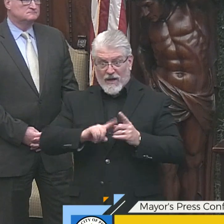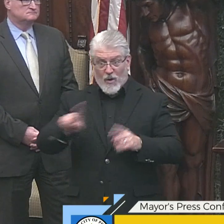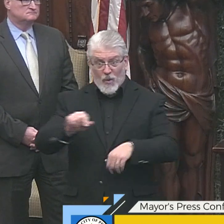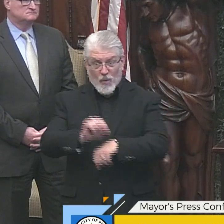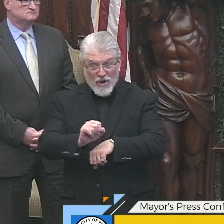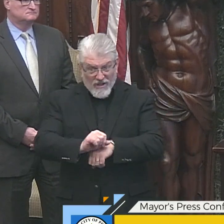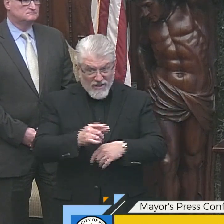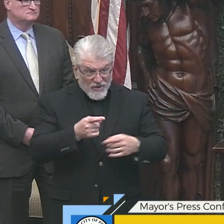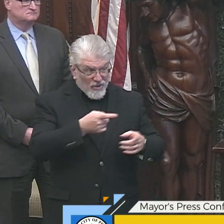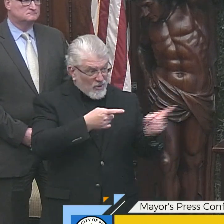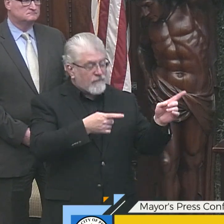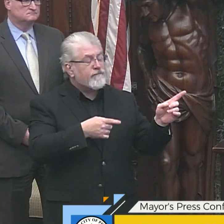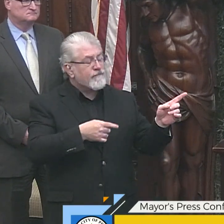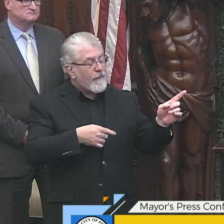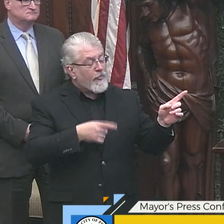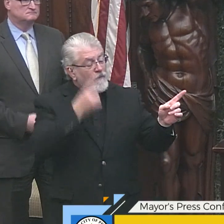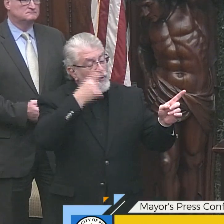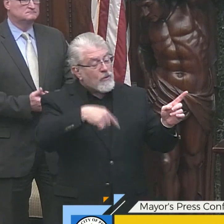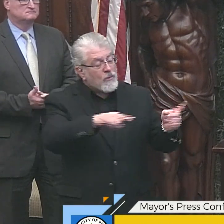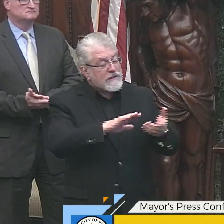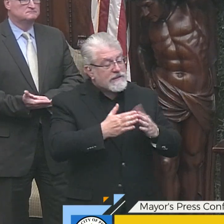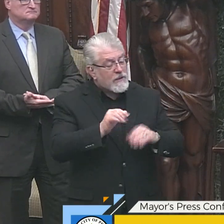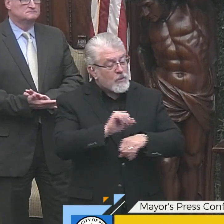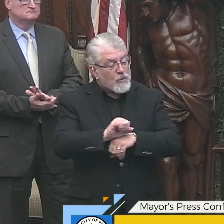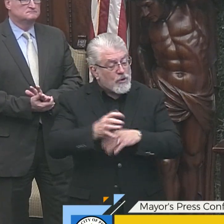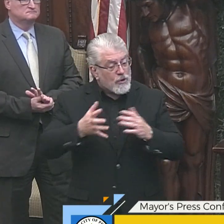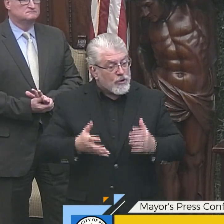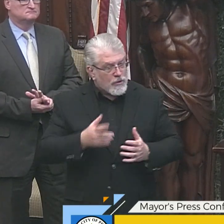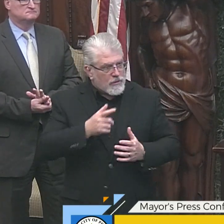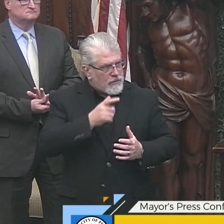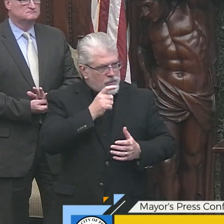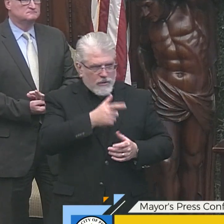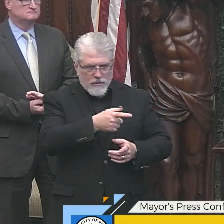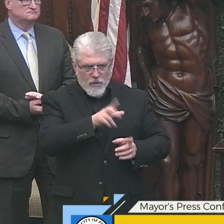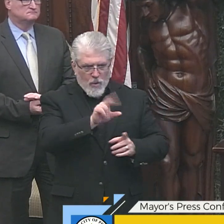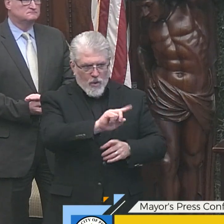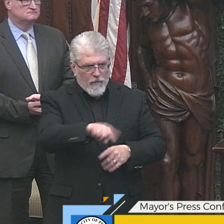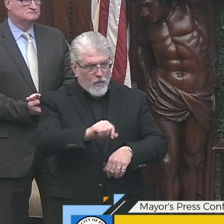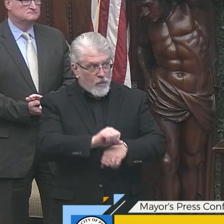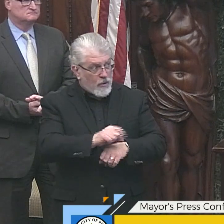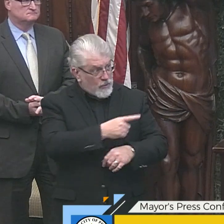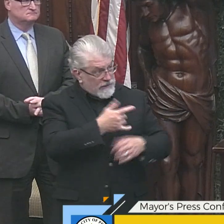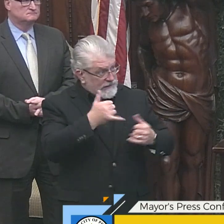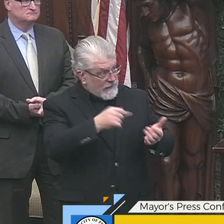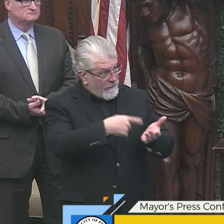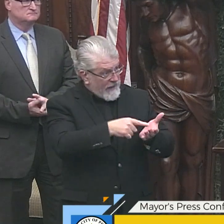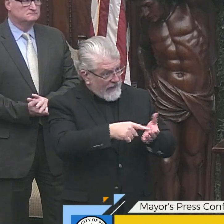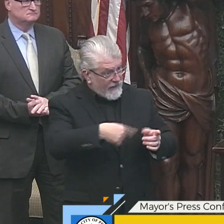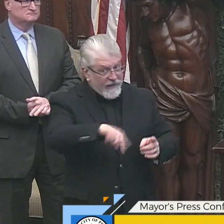have, and we need to make sure that the appropriate regulations are in place so that we can support those workers.